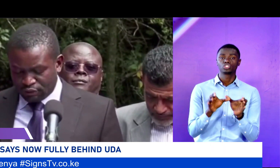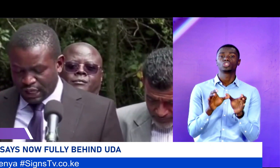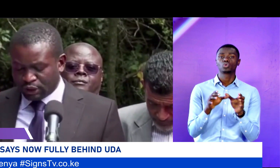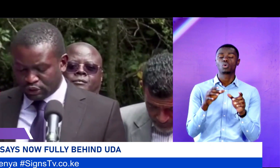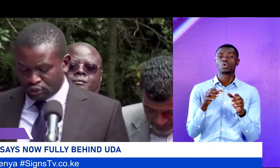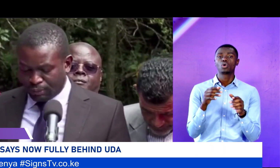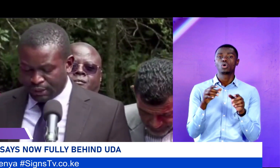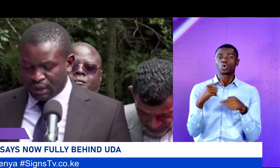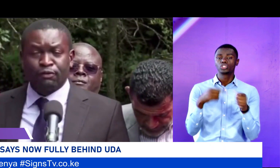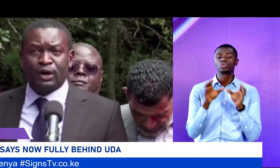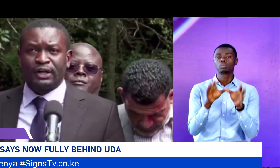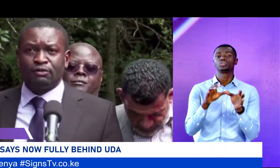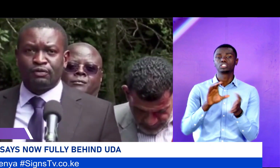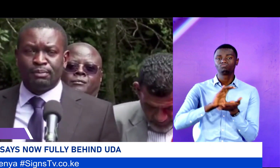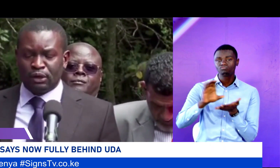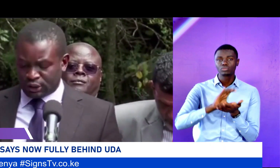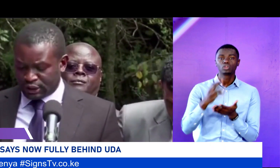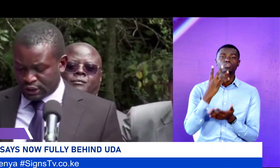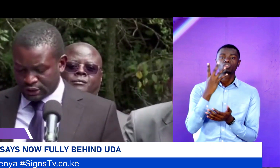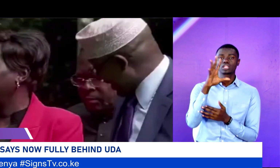the allocation to a minimum 450 billion Kenya shillings.